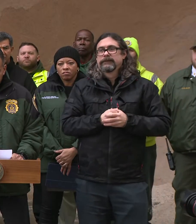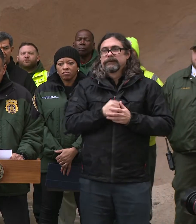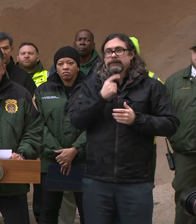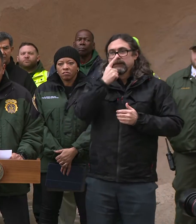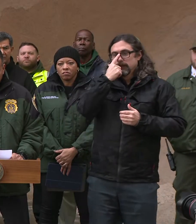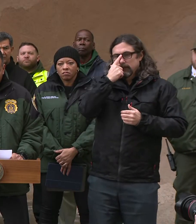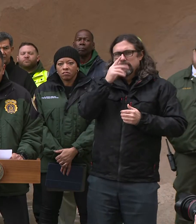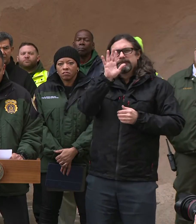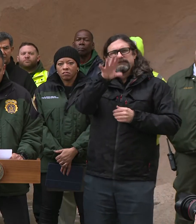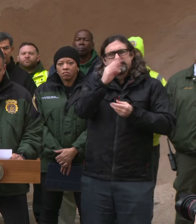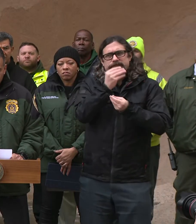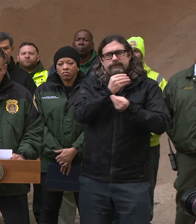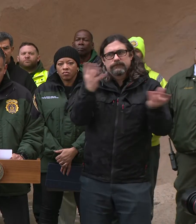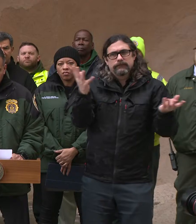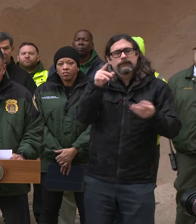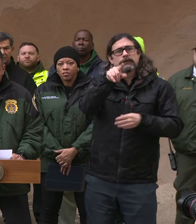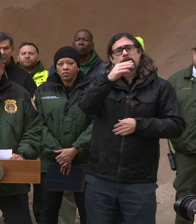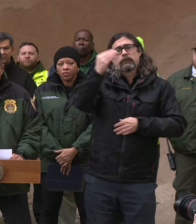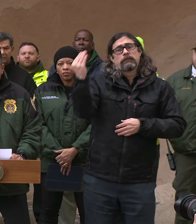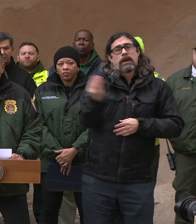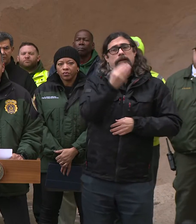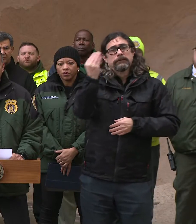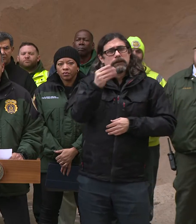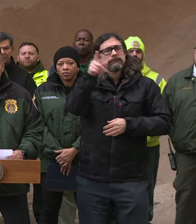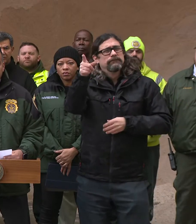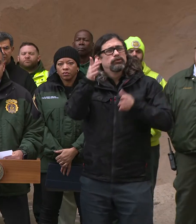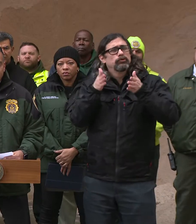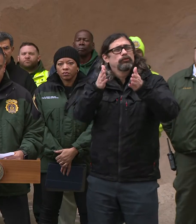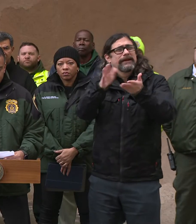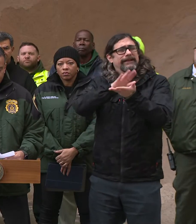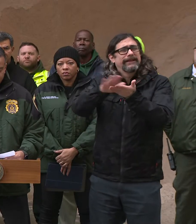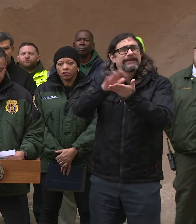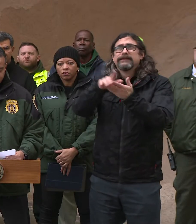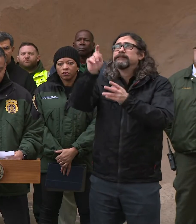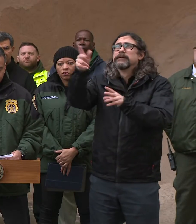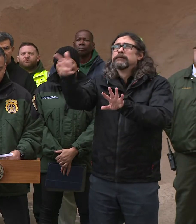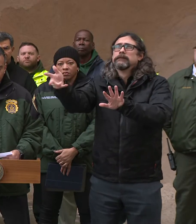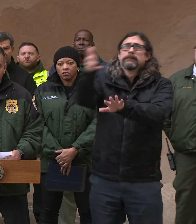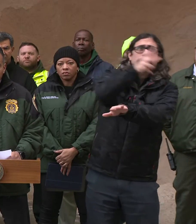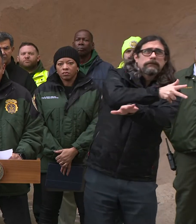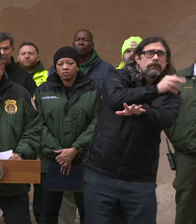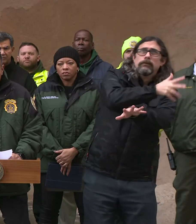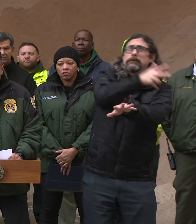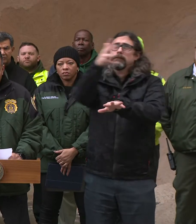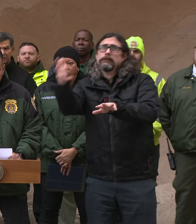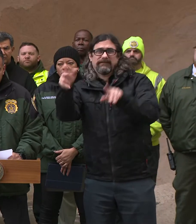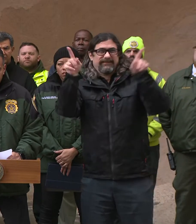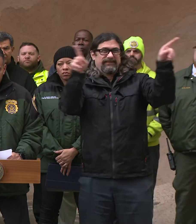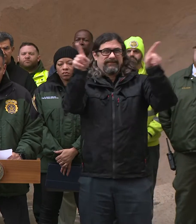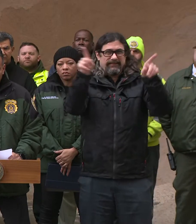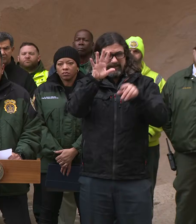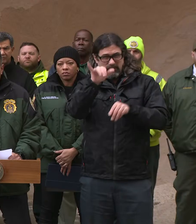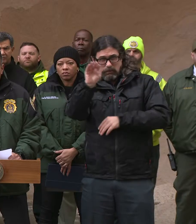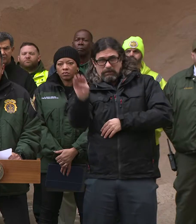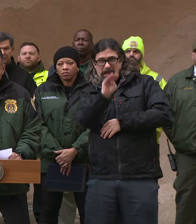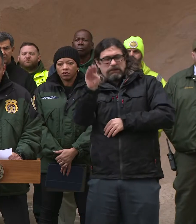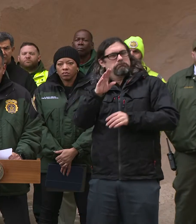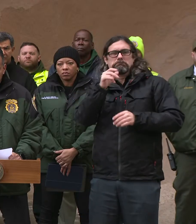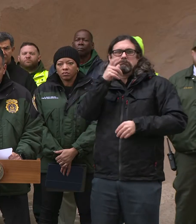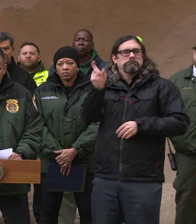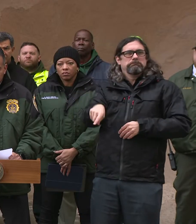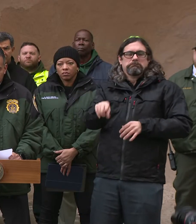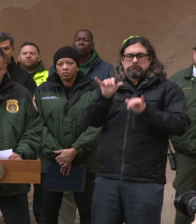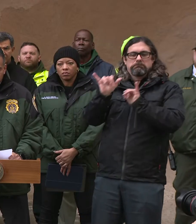Residents can expect normal collection to resume Monday evening as previously announced. Heading into the snow event, we now